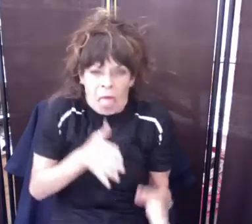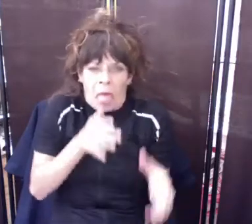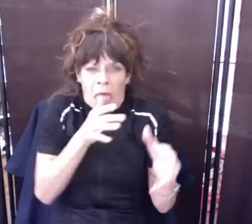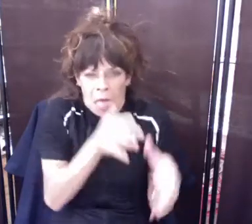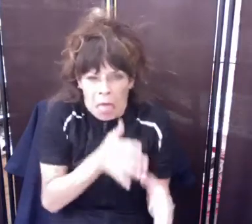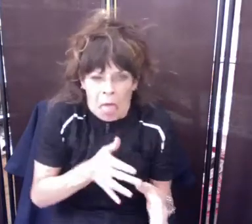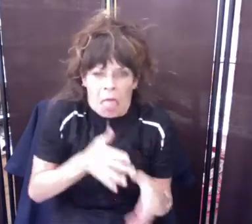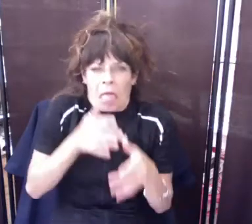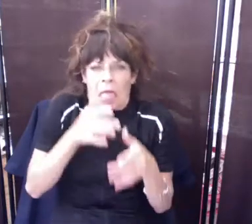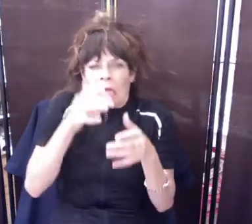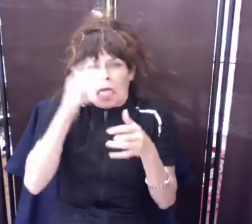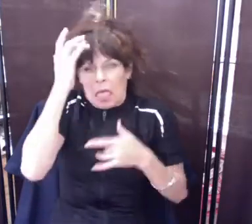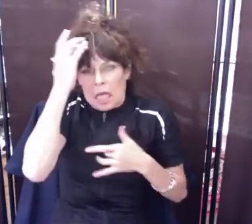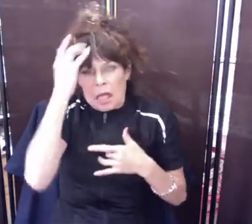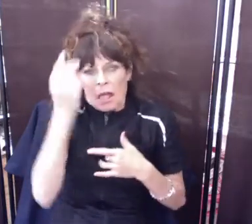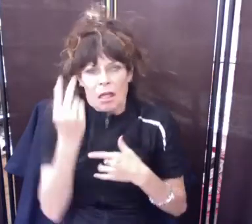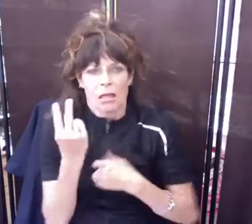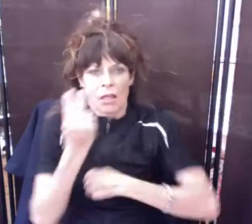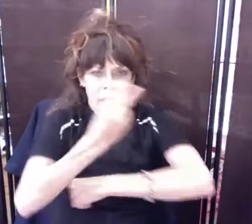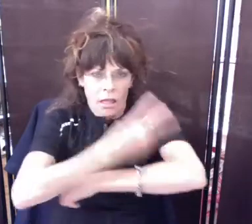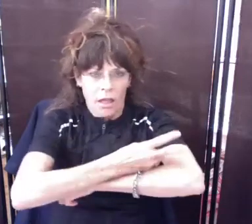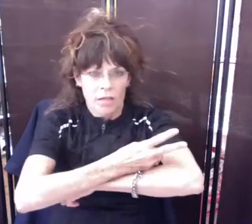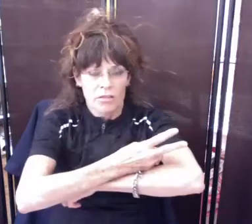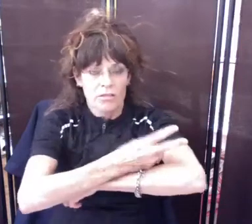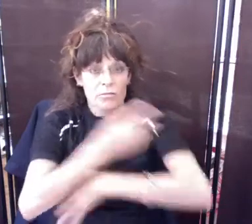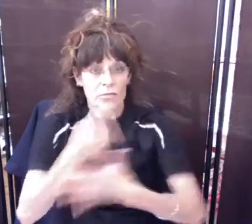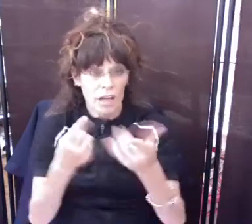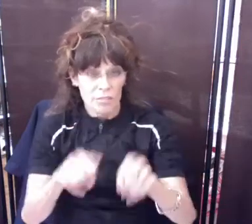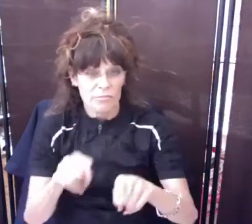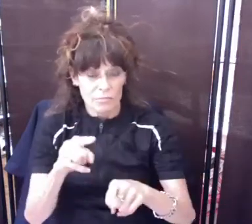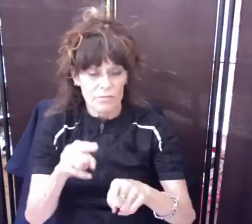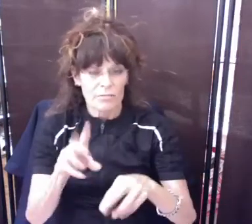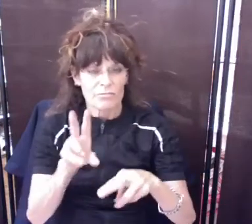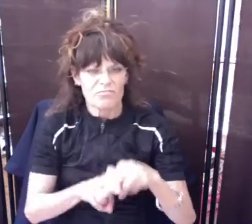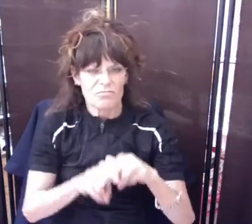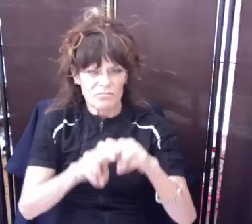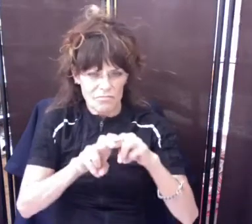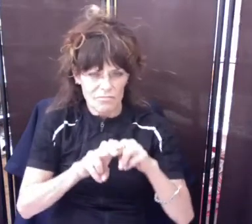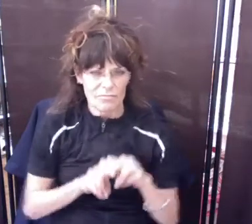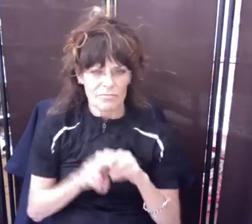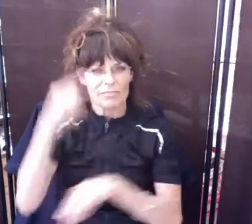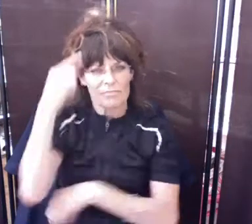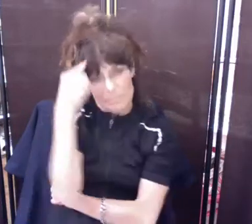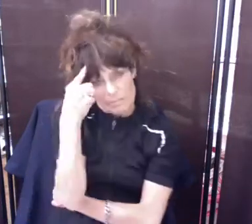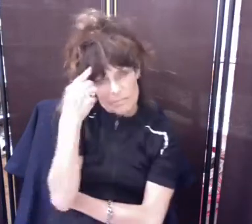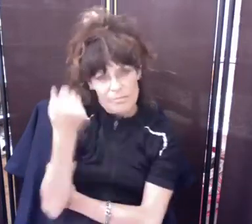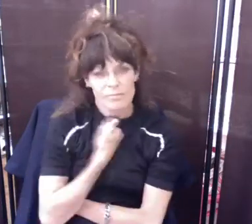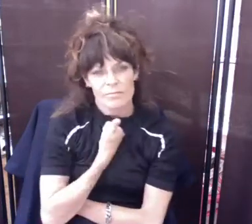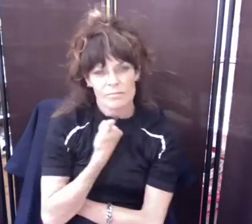be. And while I'm sitting there, as sick as you can be, I'm thinking, my